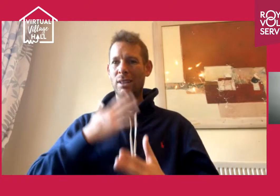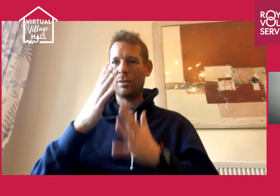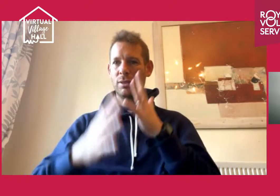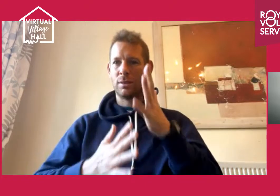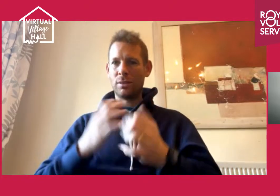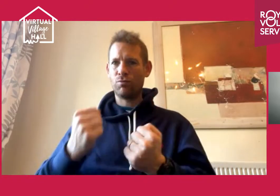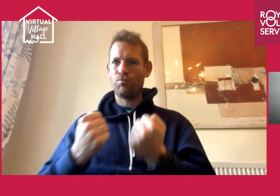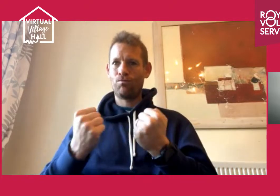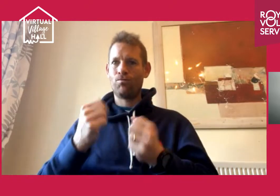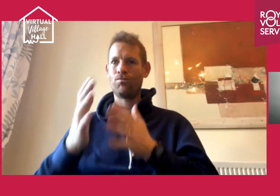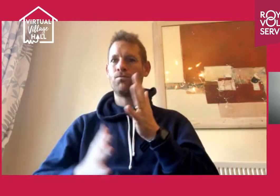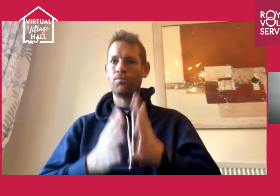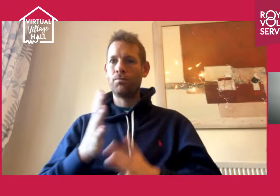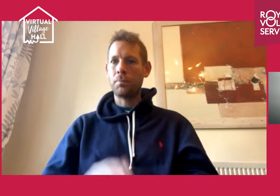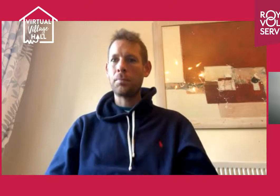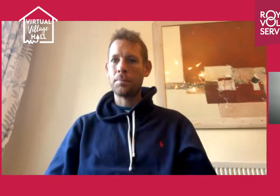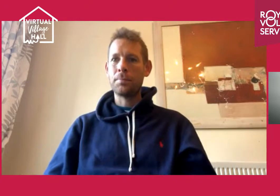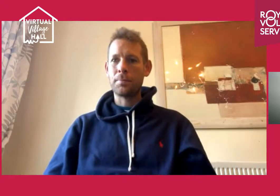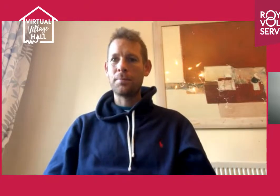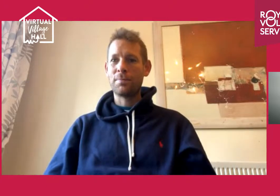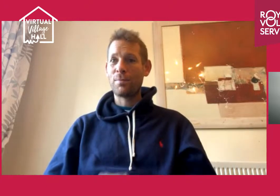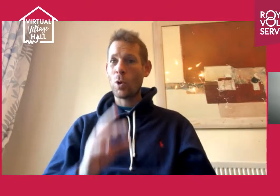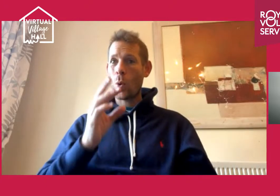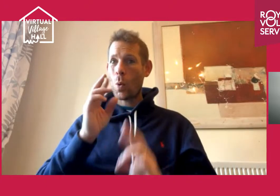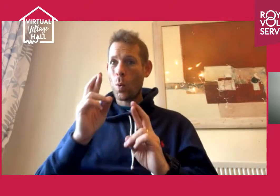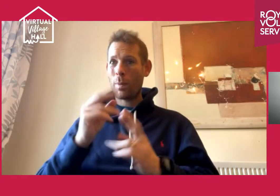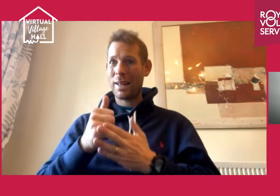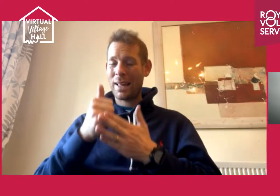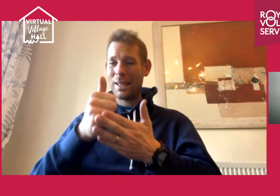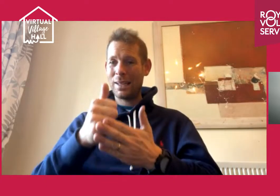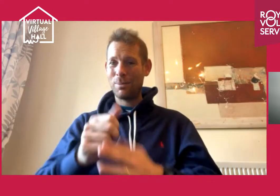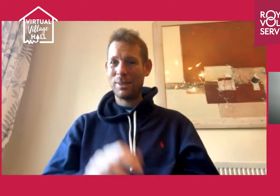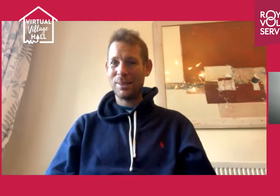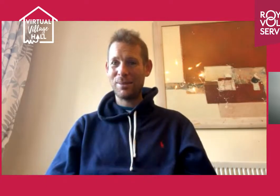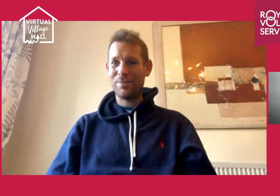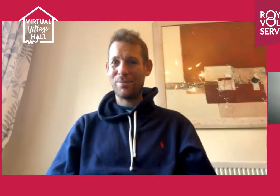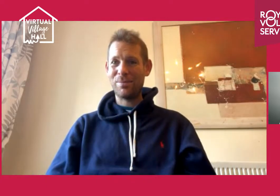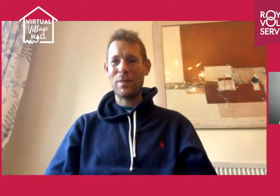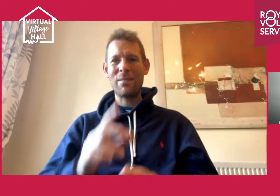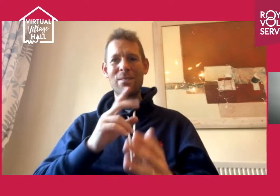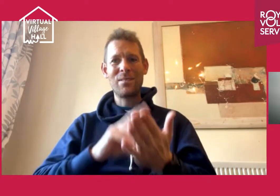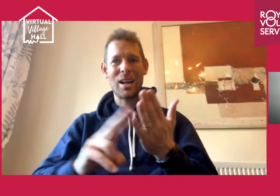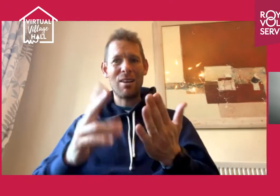use your preferred and your strongest hand for those signs. Hopefully that helps.